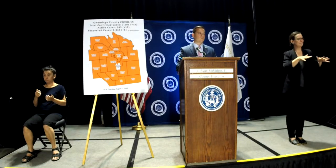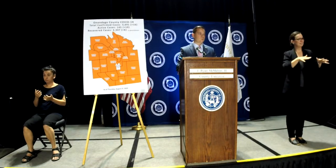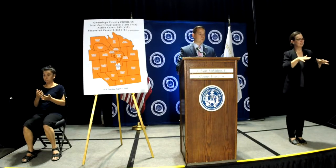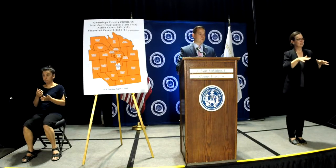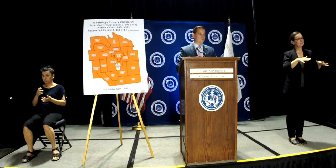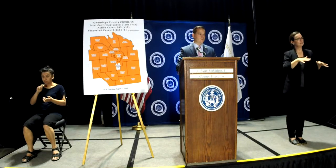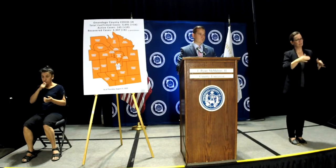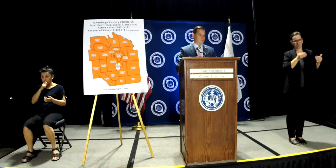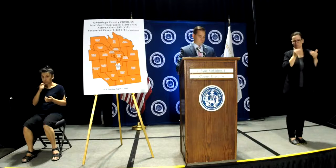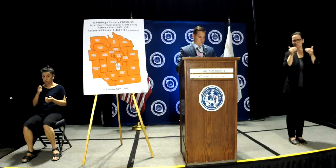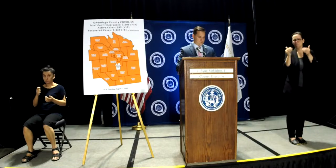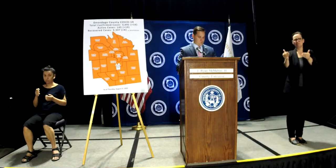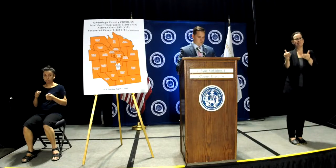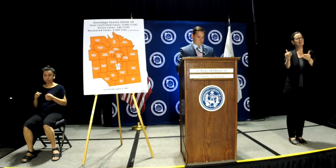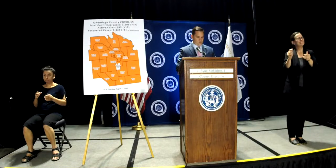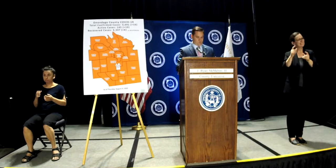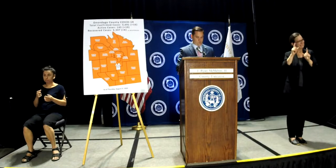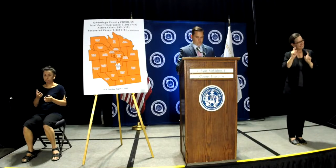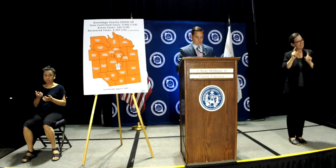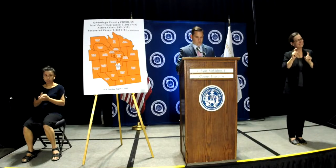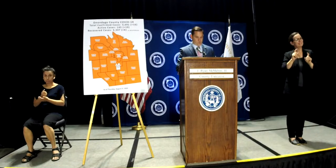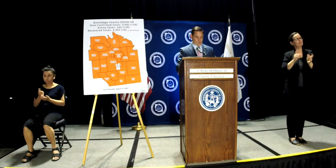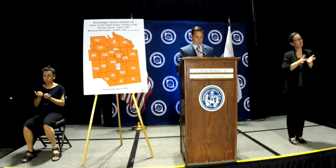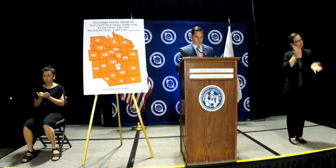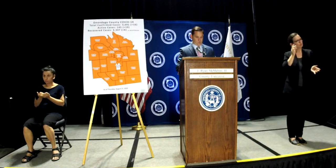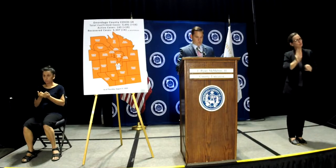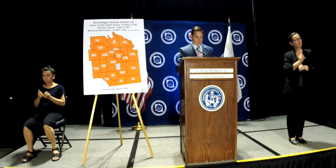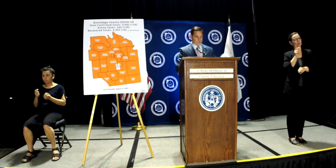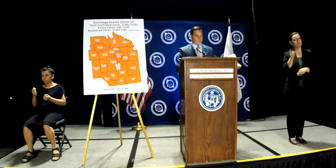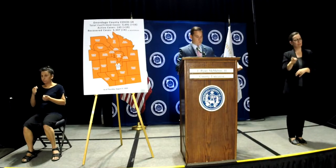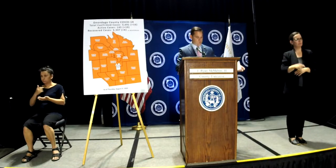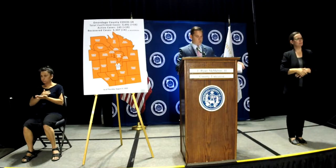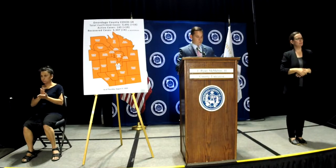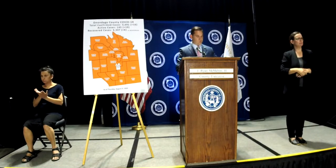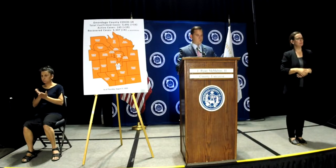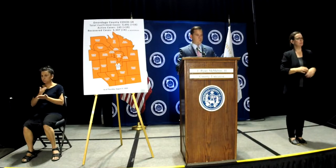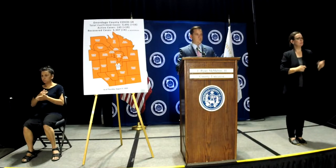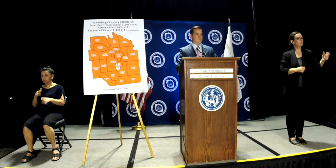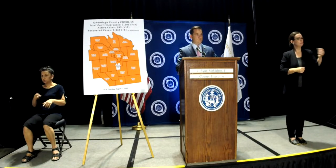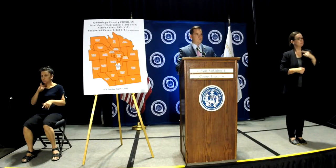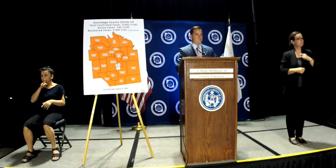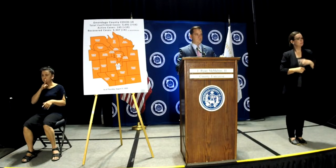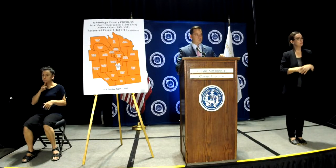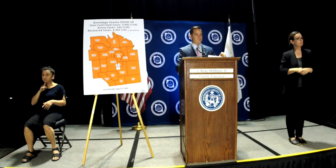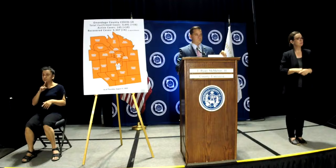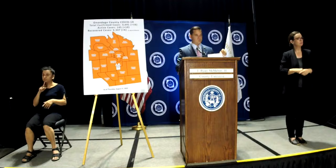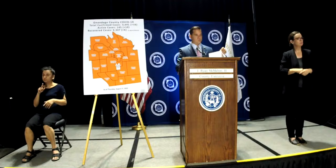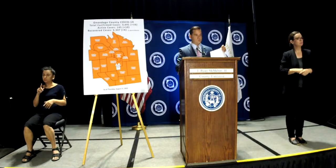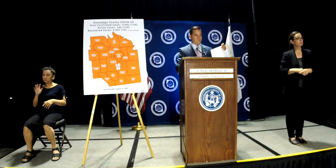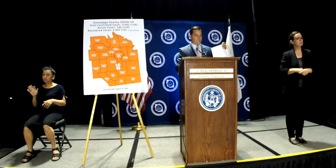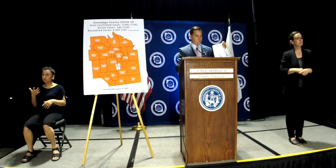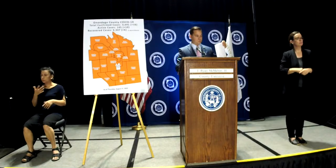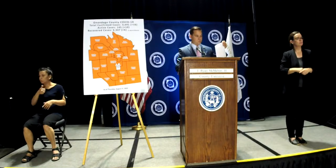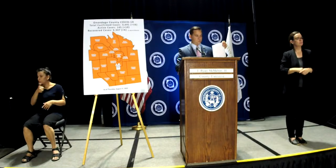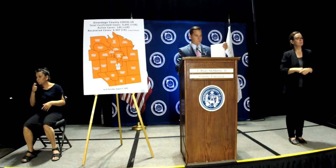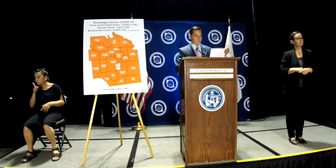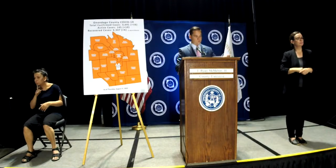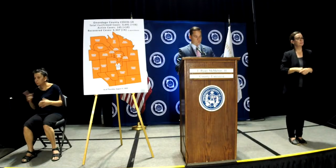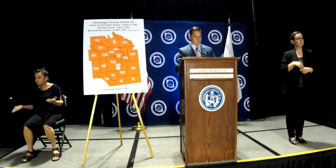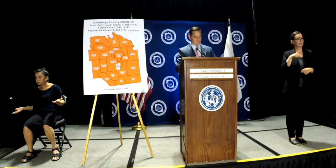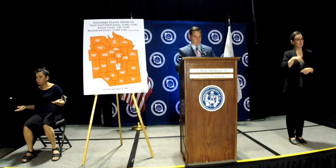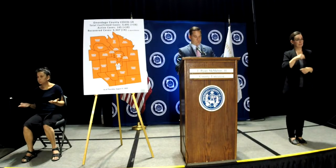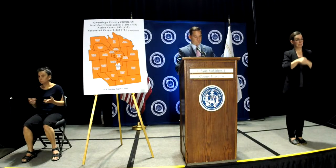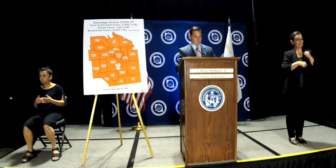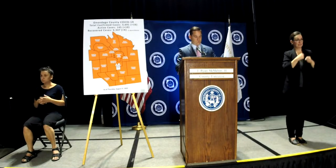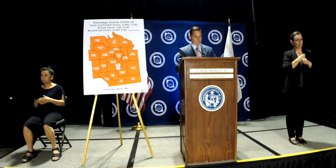a lot about the budget issues for this year, but it's time to start thinking about a budget for next year. How stressful is that right now that you don't